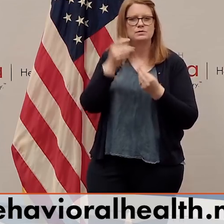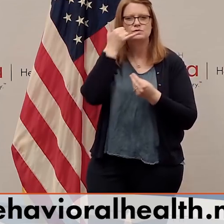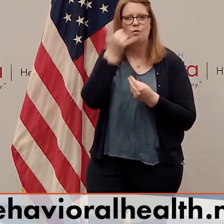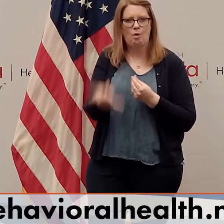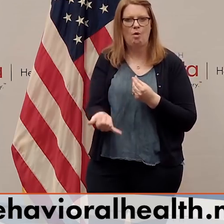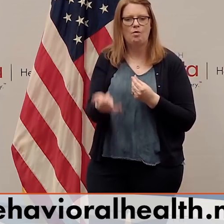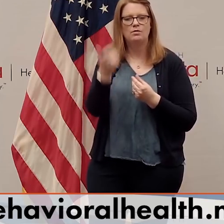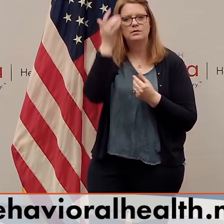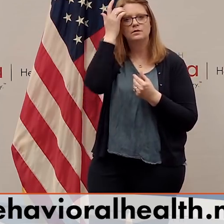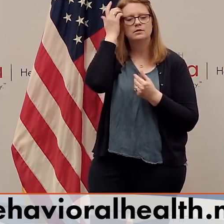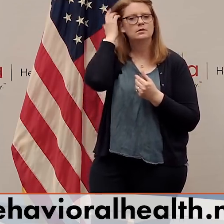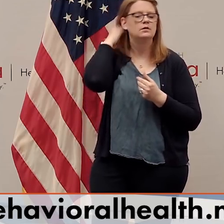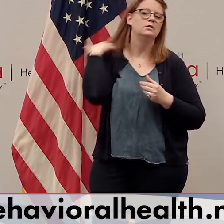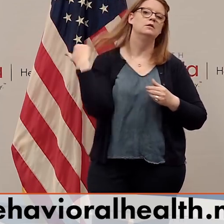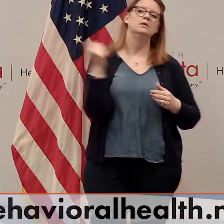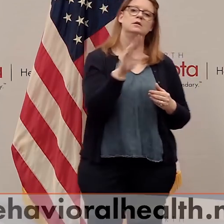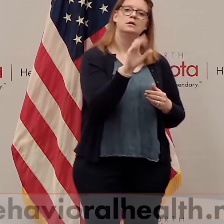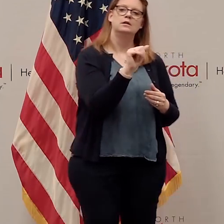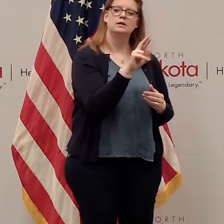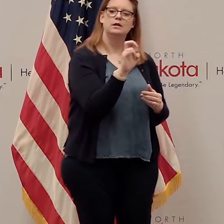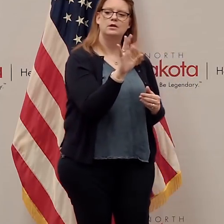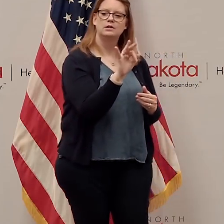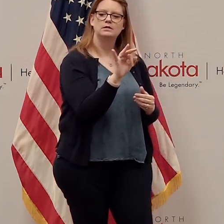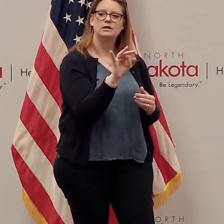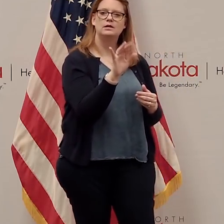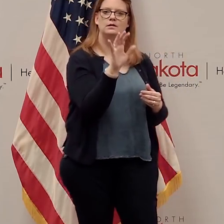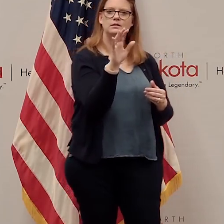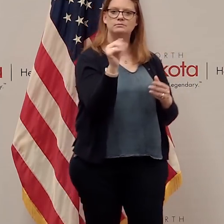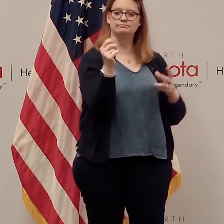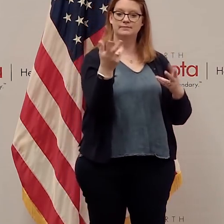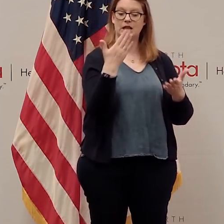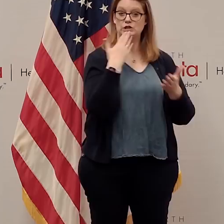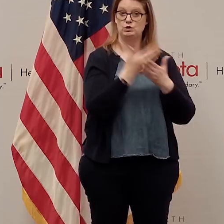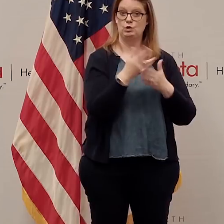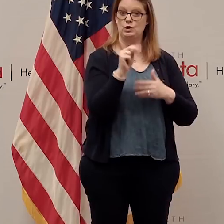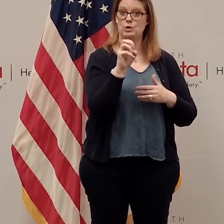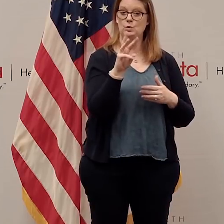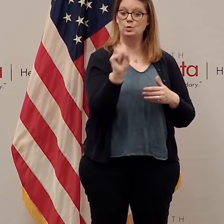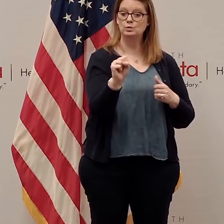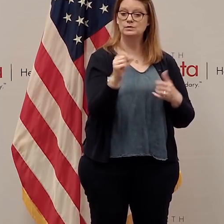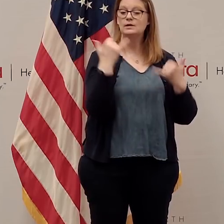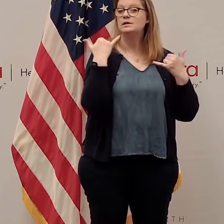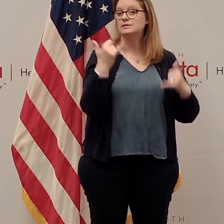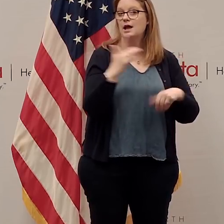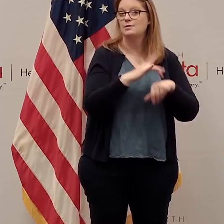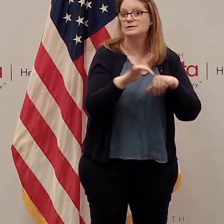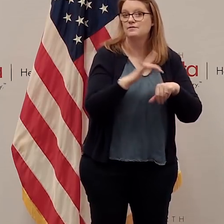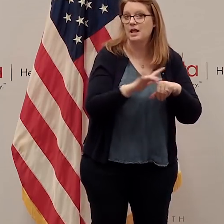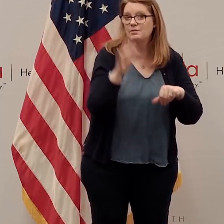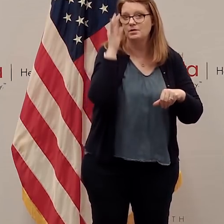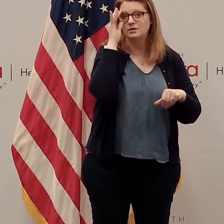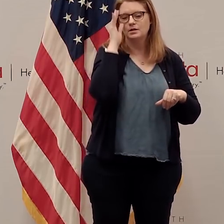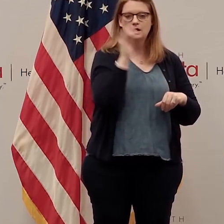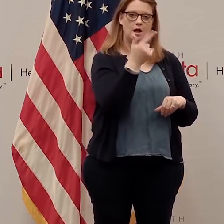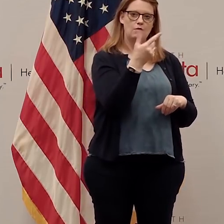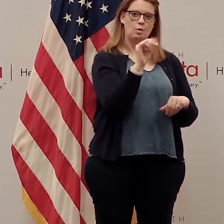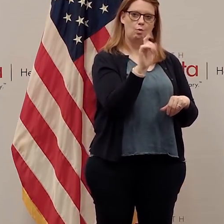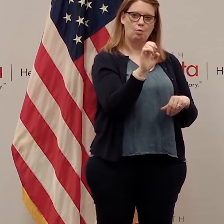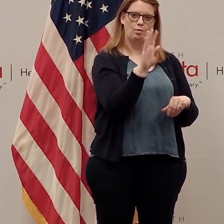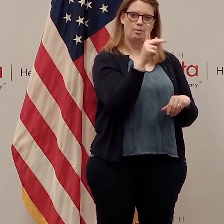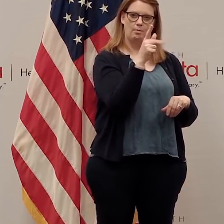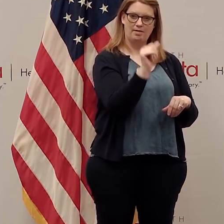individual. Care 19 update for today. Good news. Now it's available, searchable on the Google Play